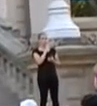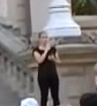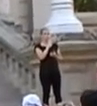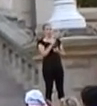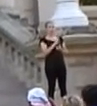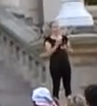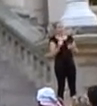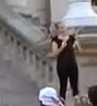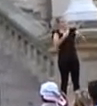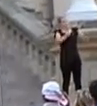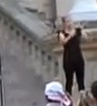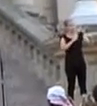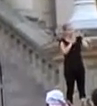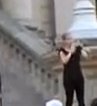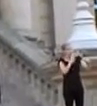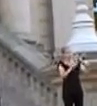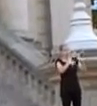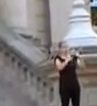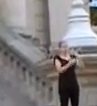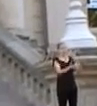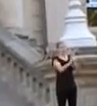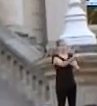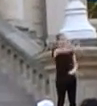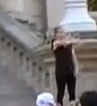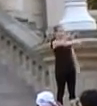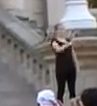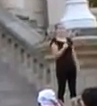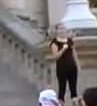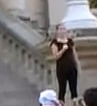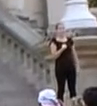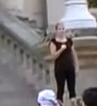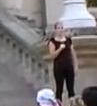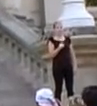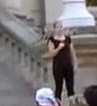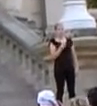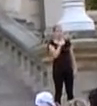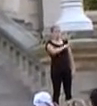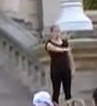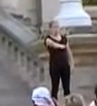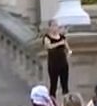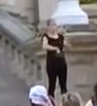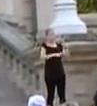I attempted to speak to my amendment. I was denied the right to speak to my amendment.